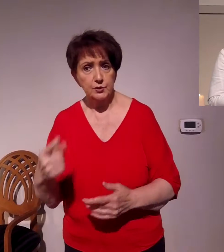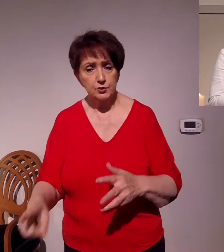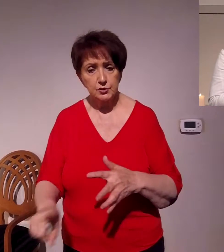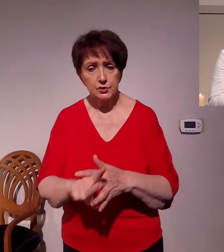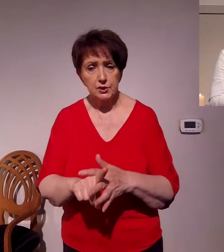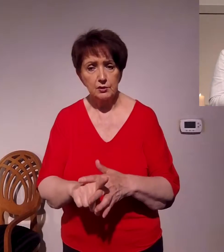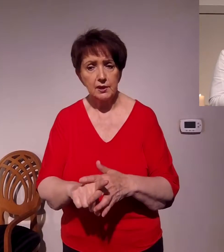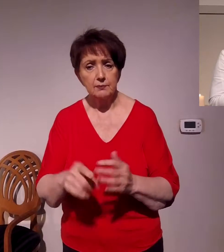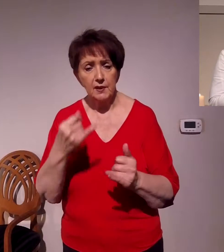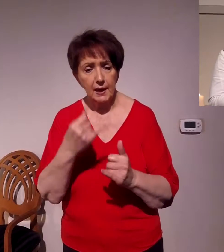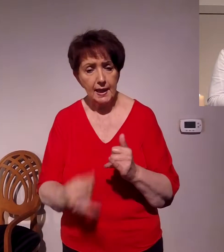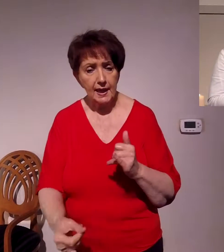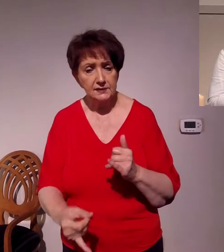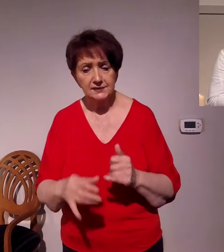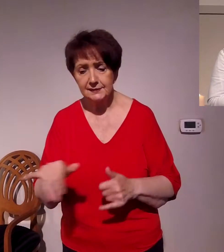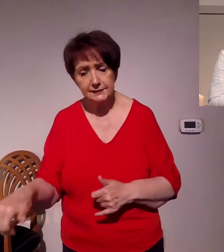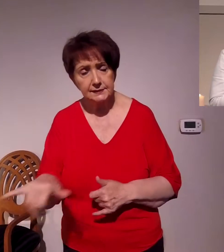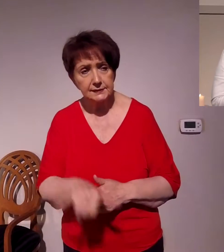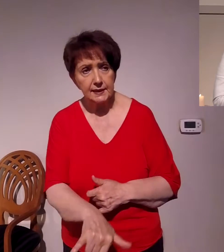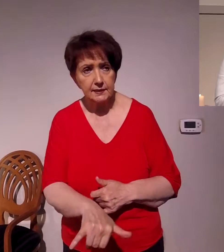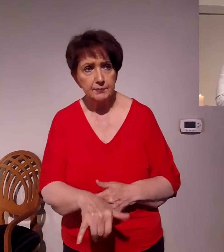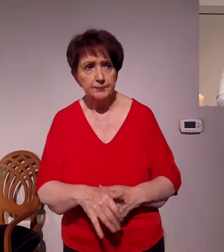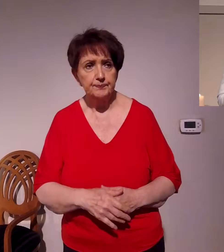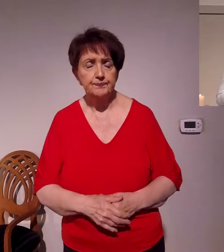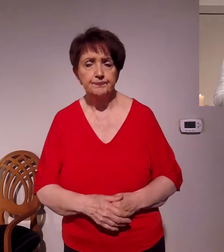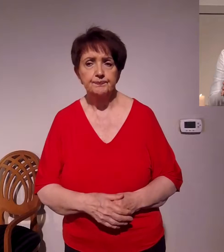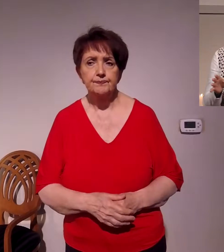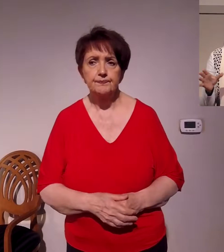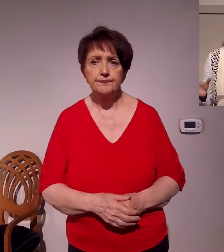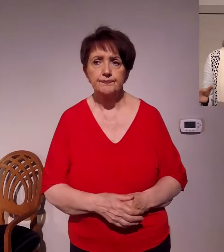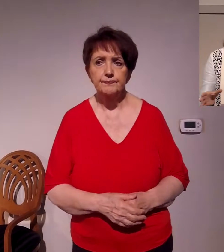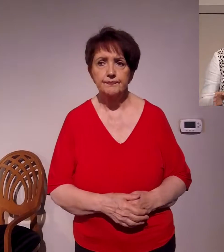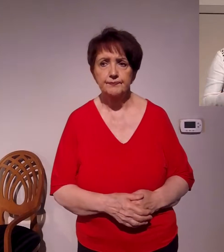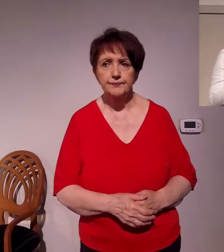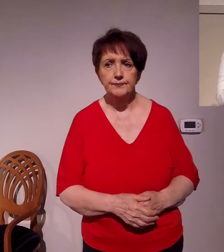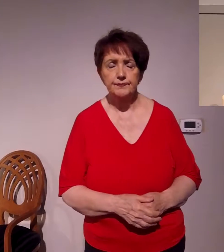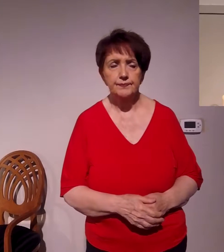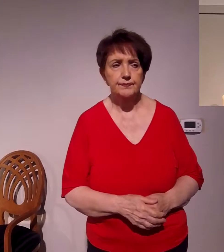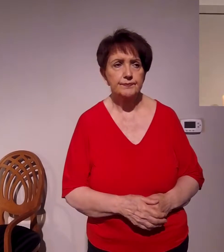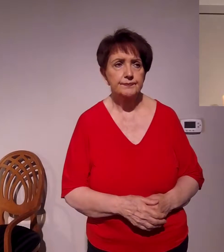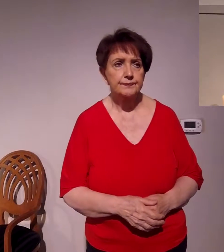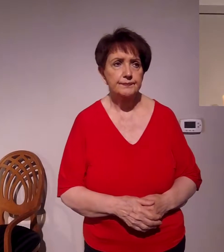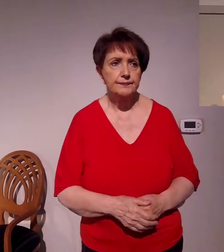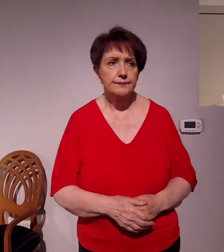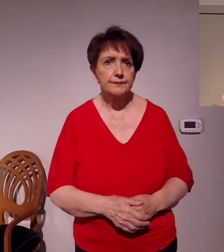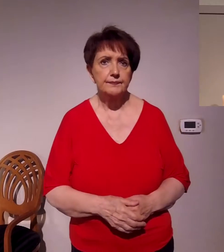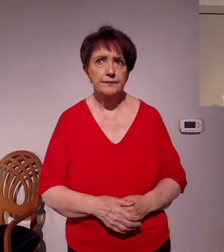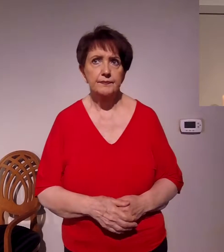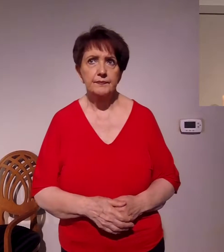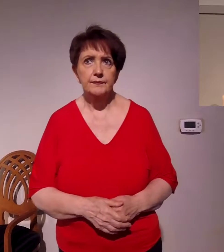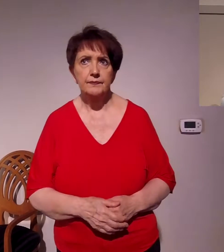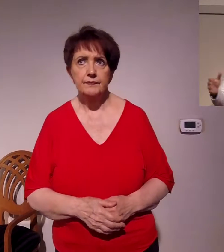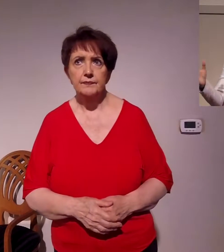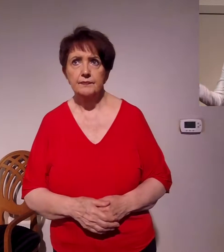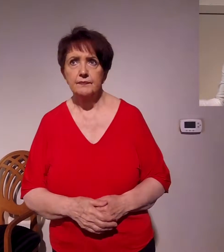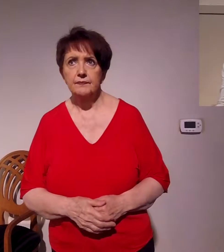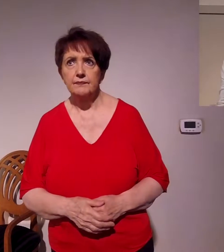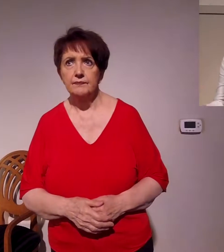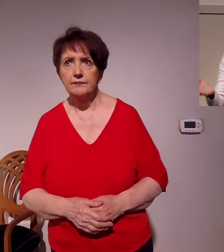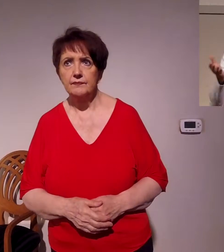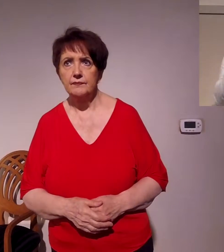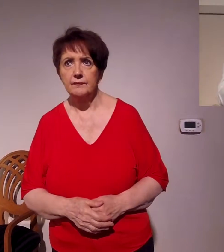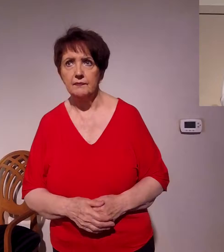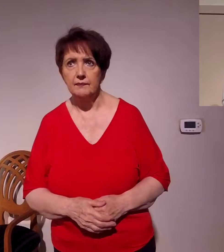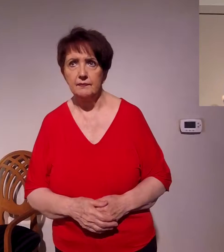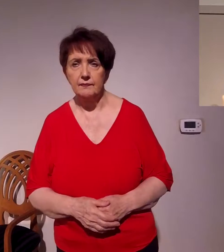just as I gave to you. So this is where this phrase, so the last shall be first, and the